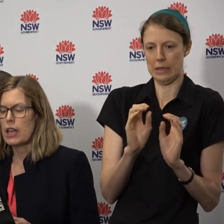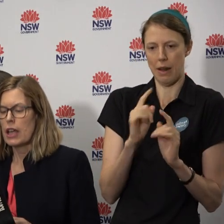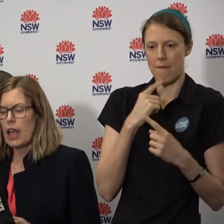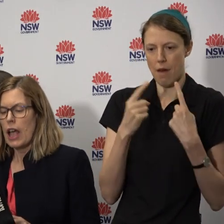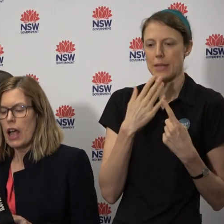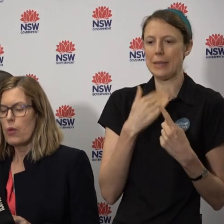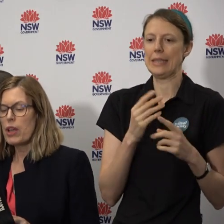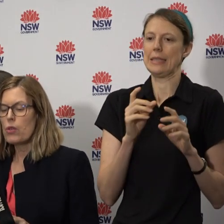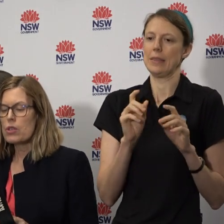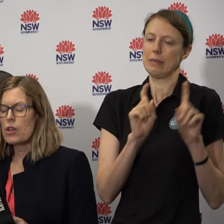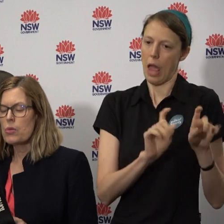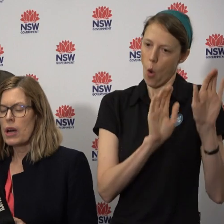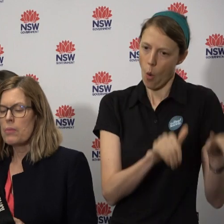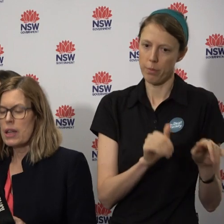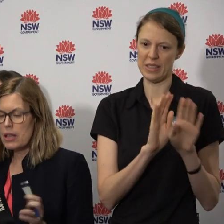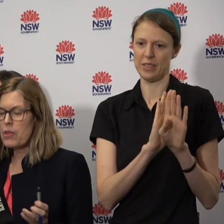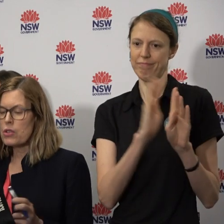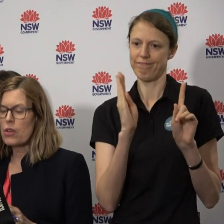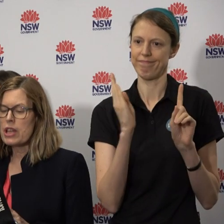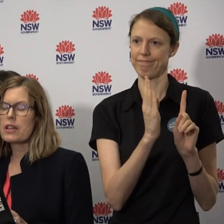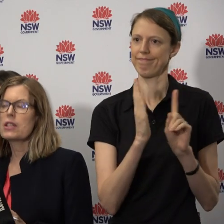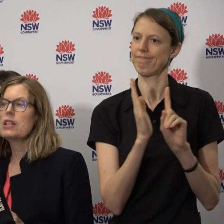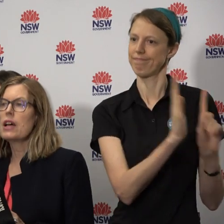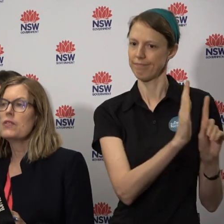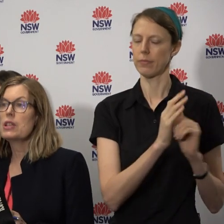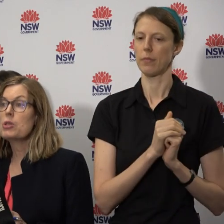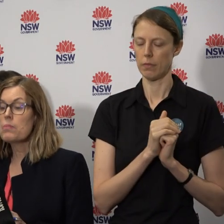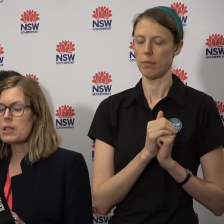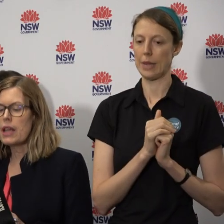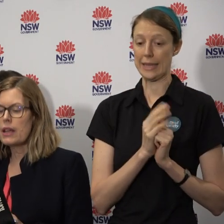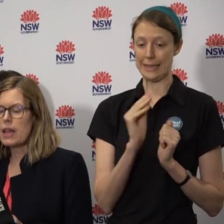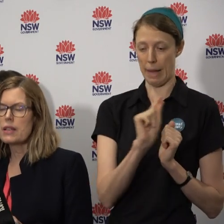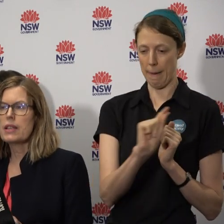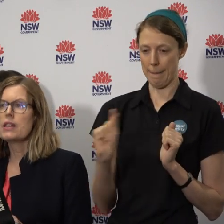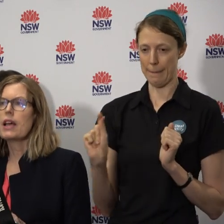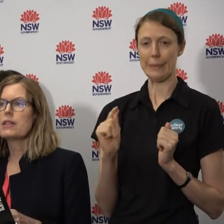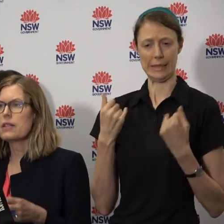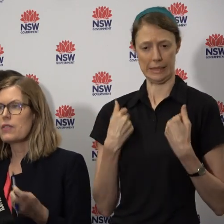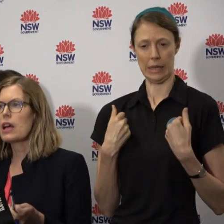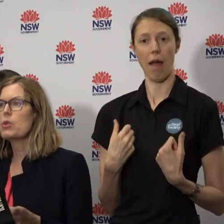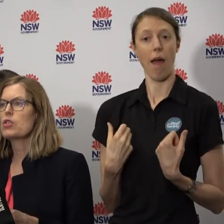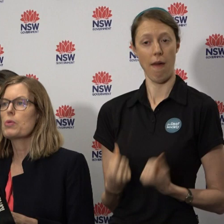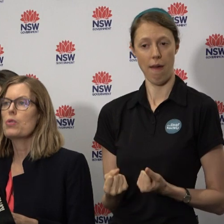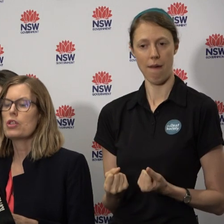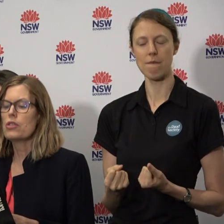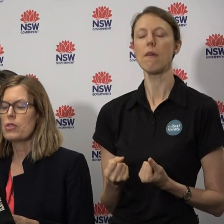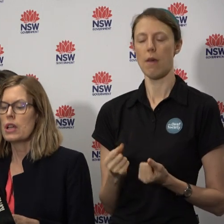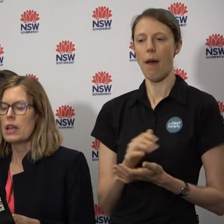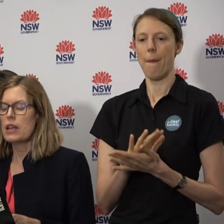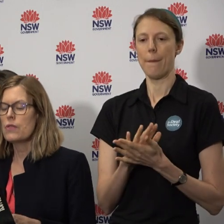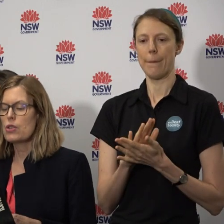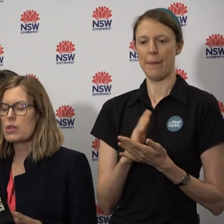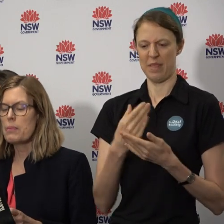isolation. We are also, some of those contacts did have symptoms, and as I said, as the utmost of precaution,